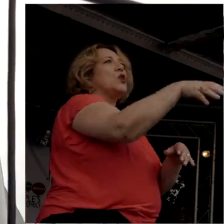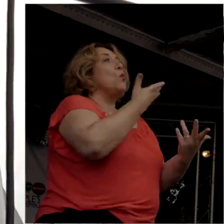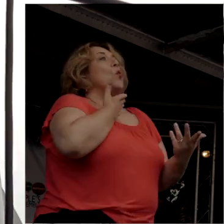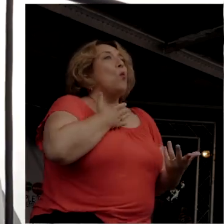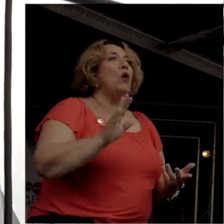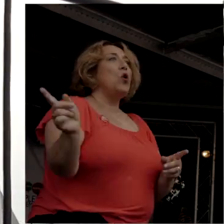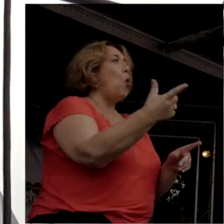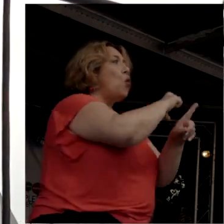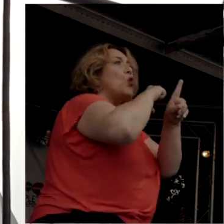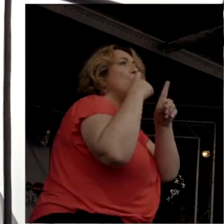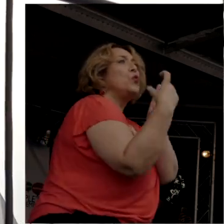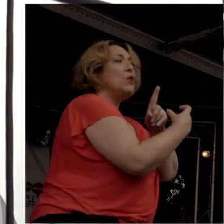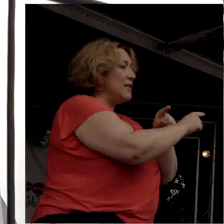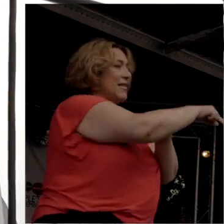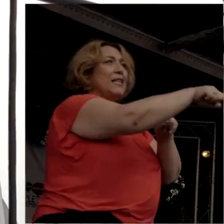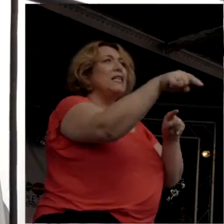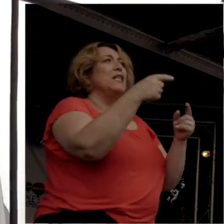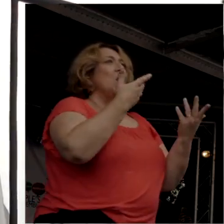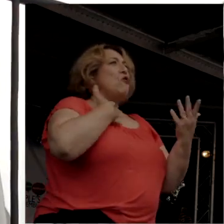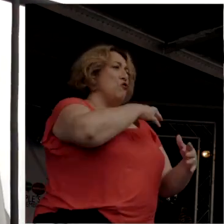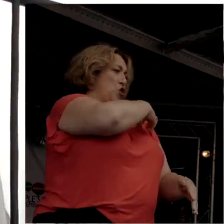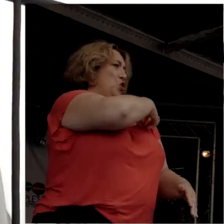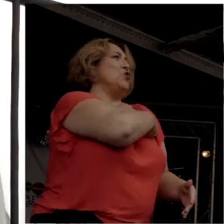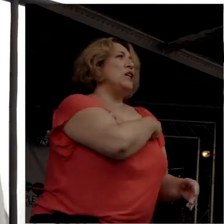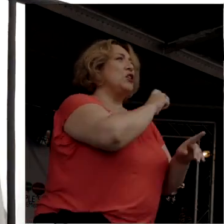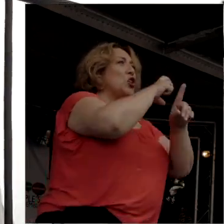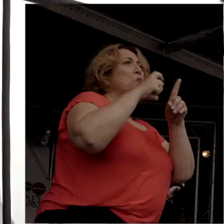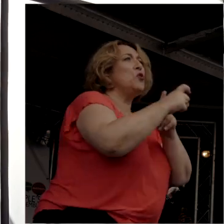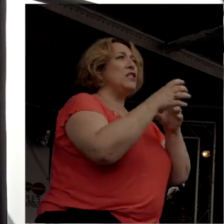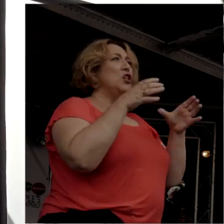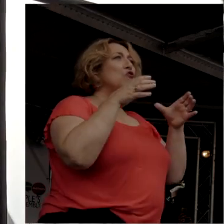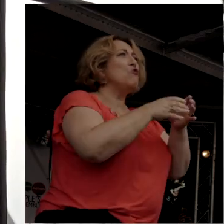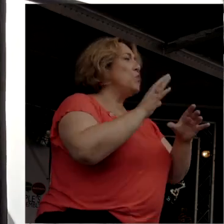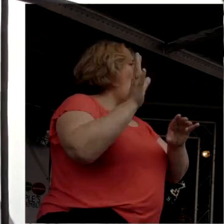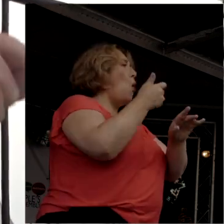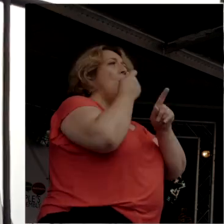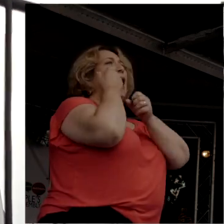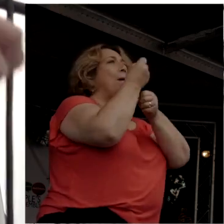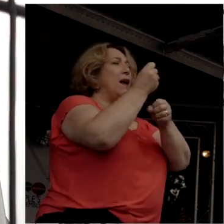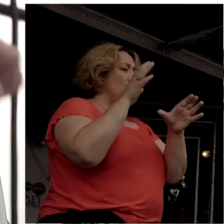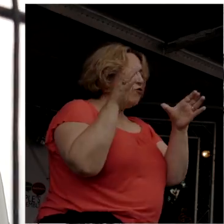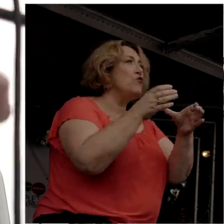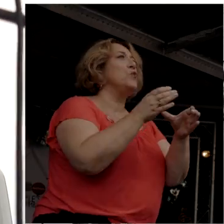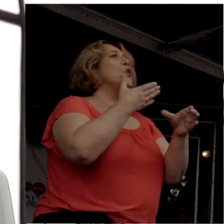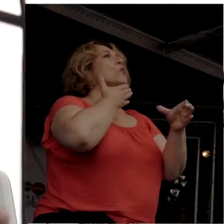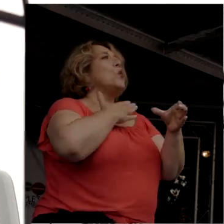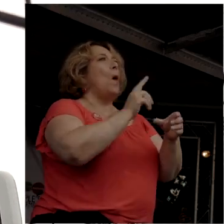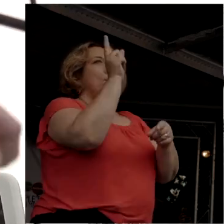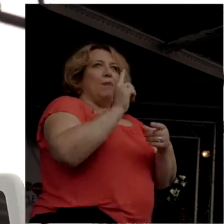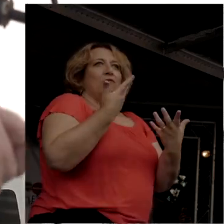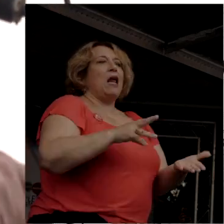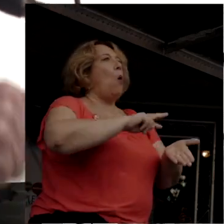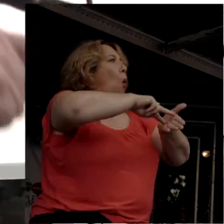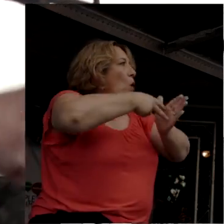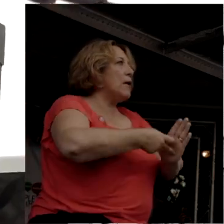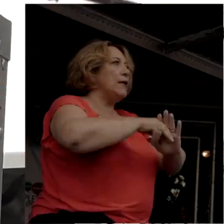community now, through every trade union, through every community group, through every campaigning group, People organising now to